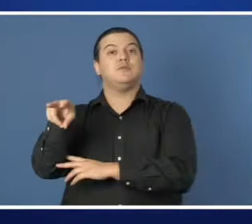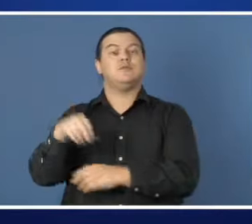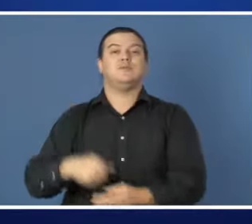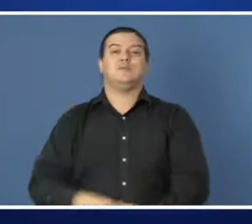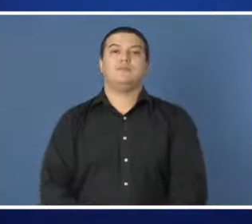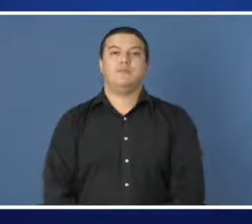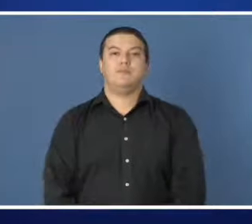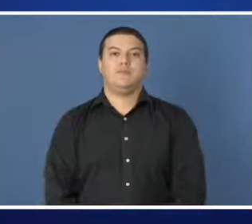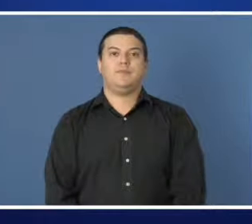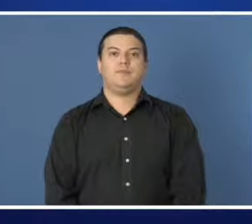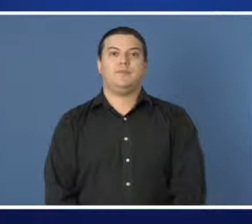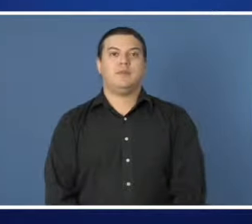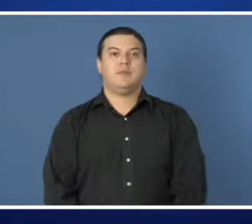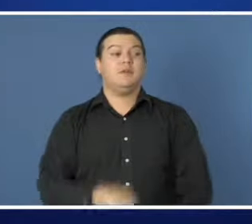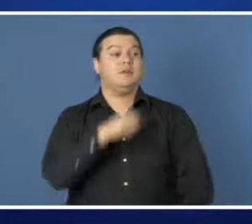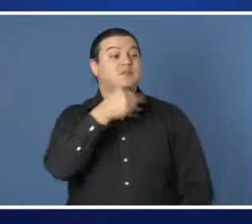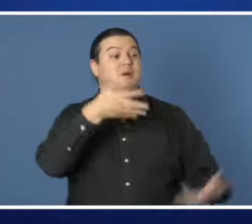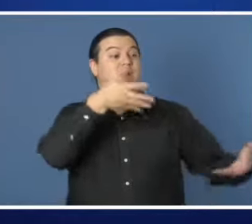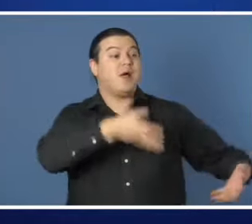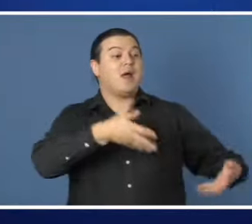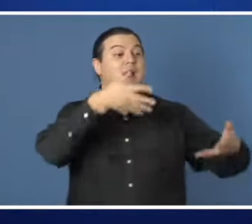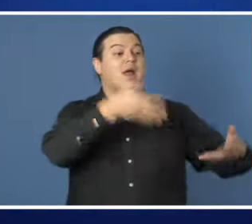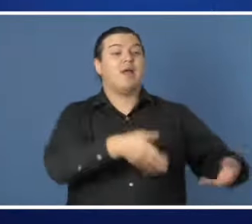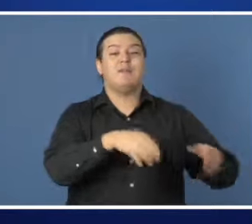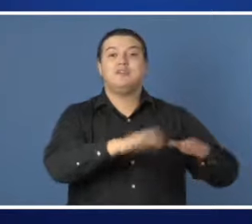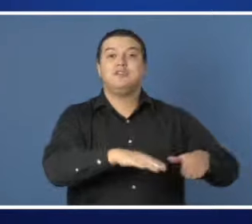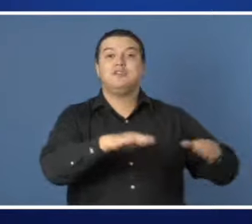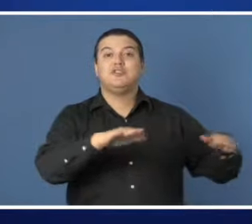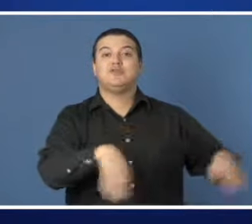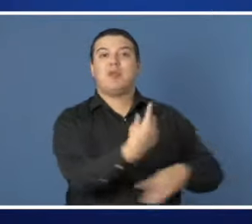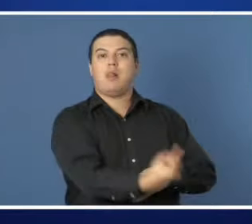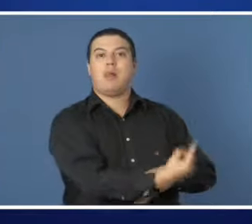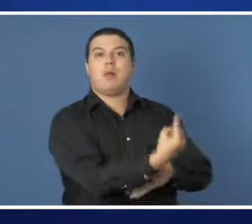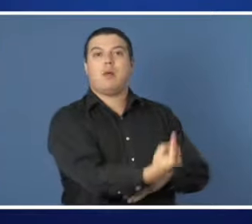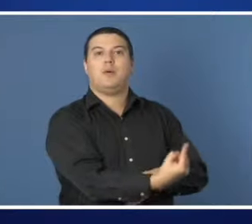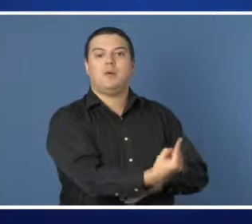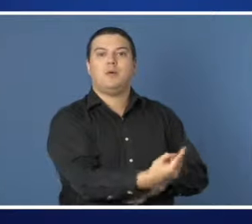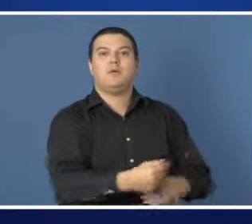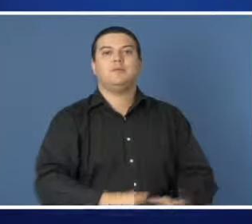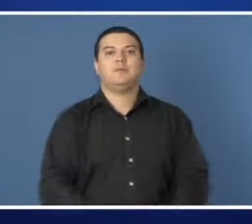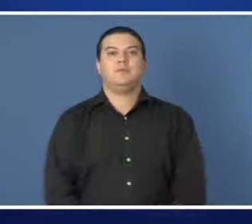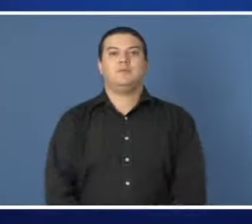1-800-222-1222. Do not leave children alone or unattended.